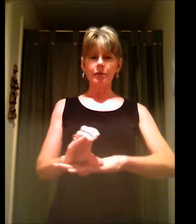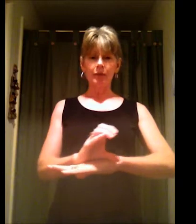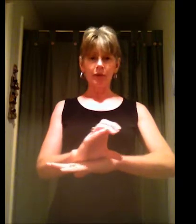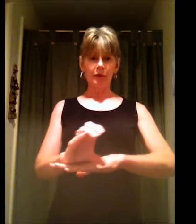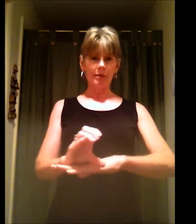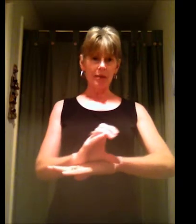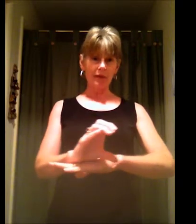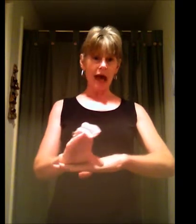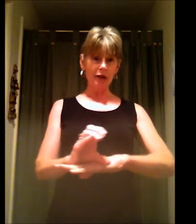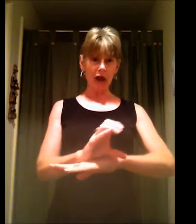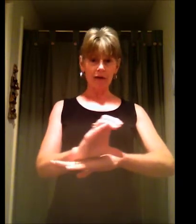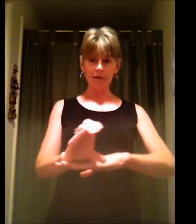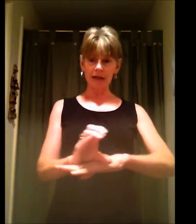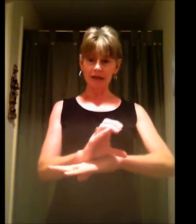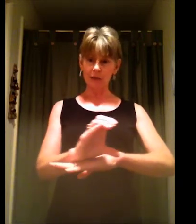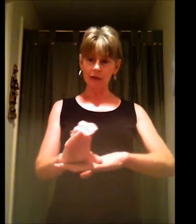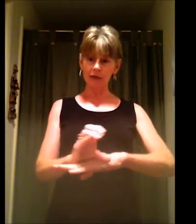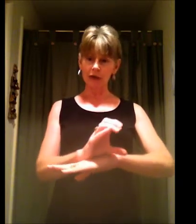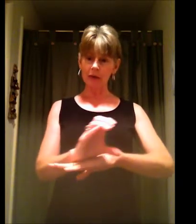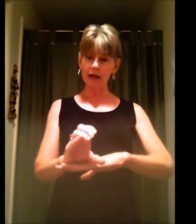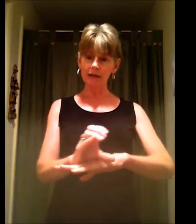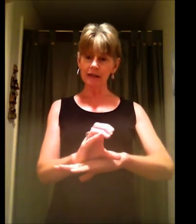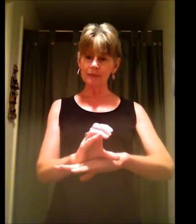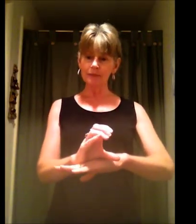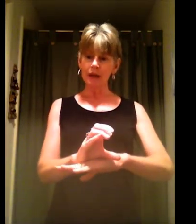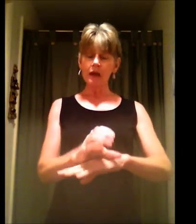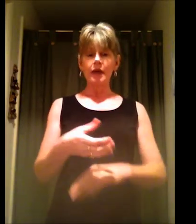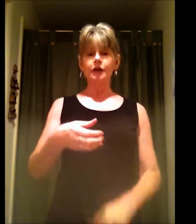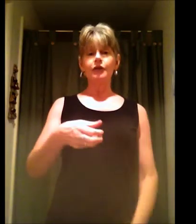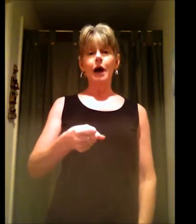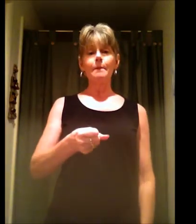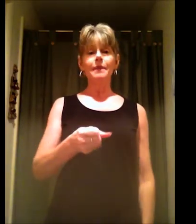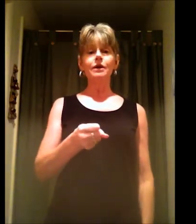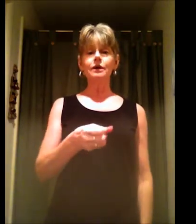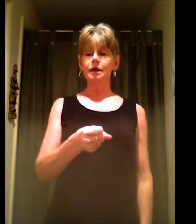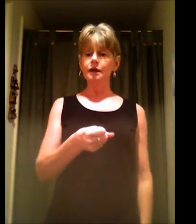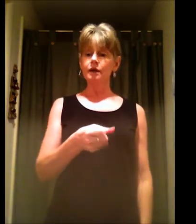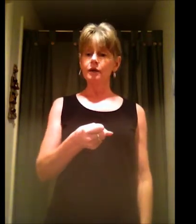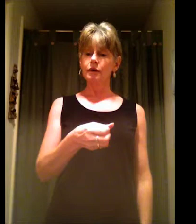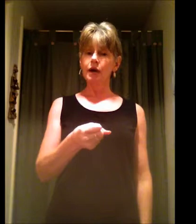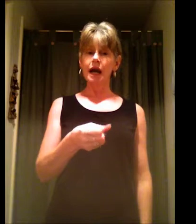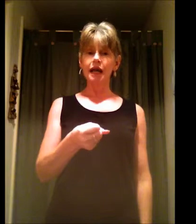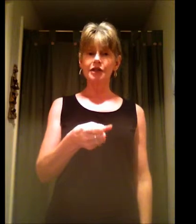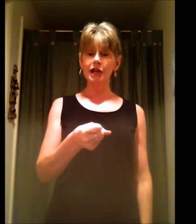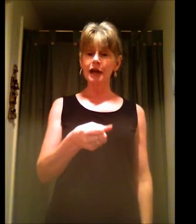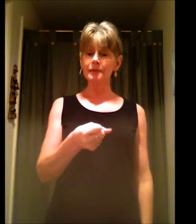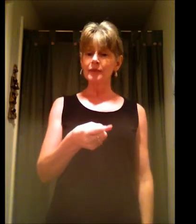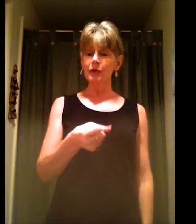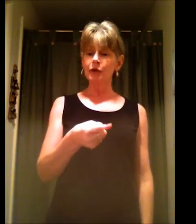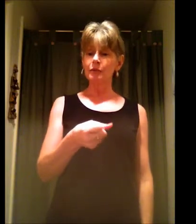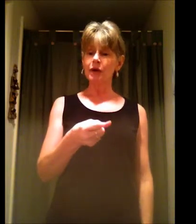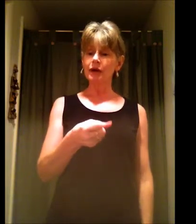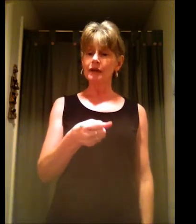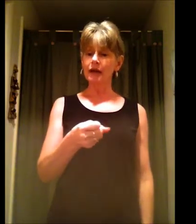people to remember that. Chocolate makes the world go round. Then you've got milk or leche. You're milking the